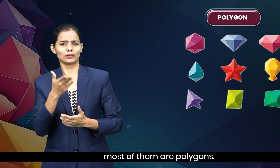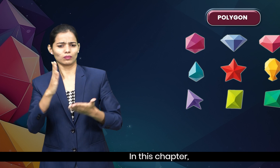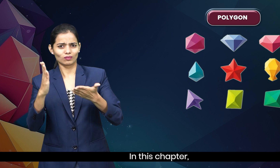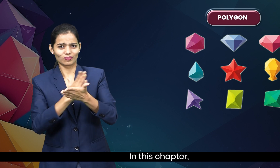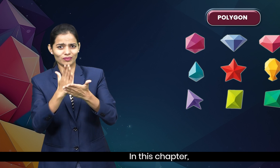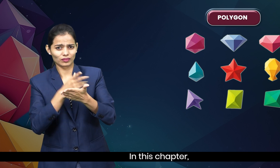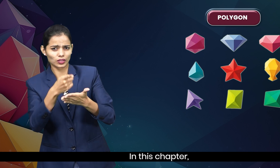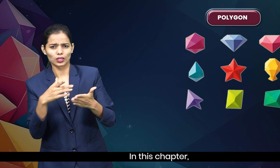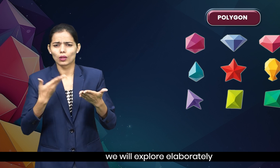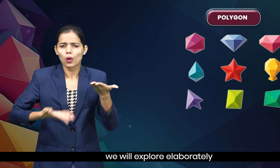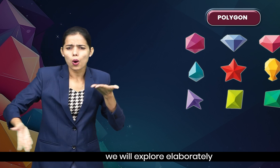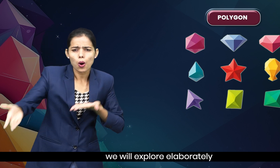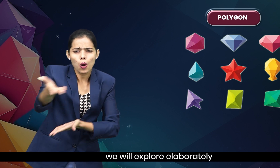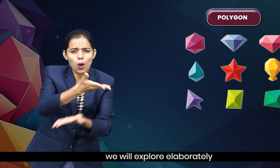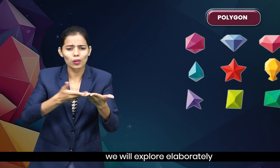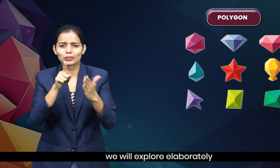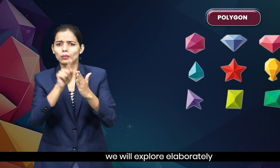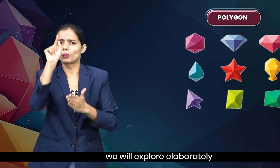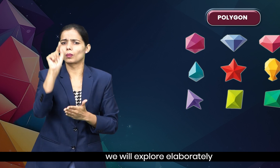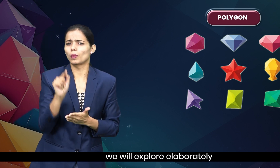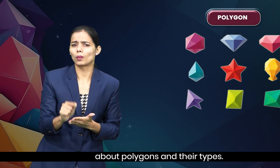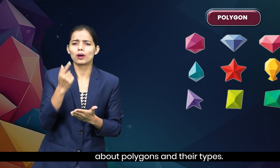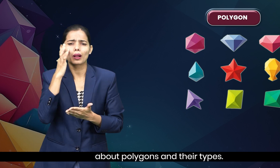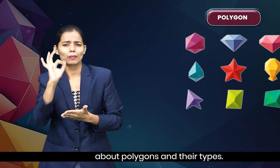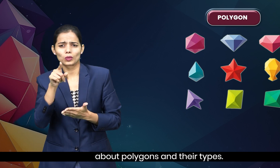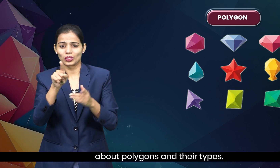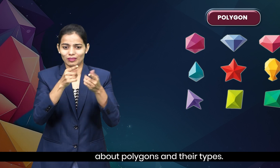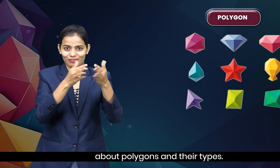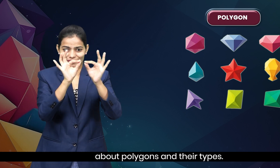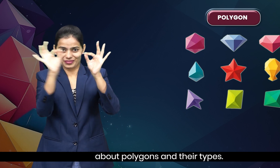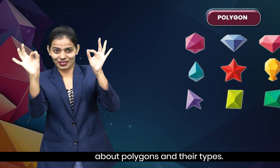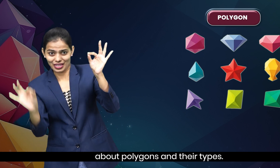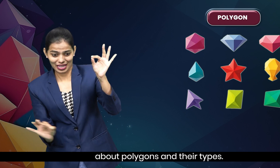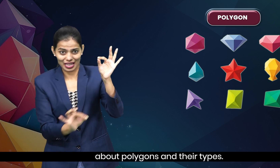In this chapter, we will explore elaborately about polygons and their types.